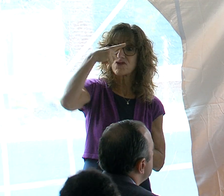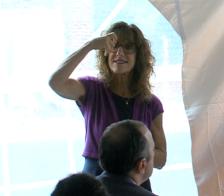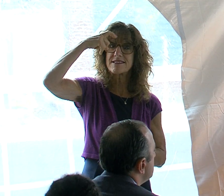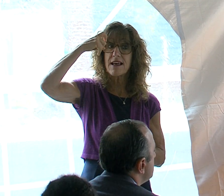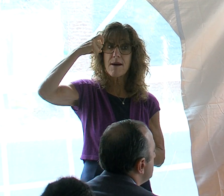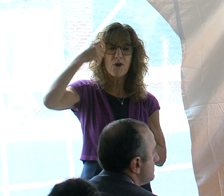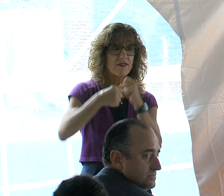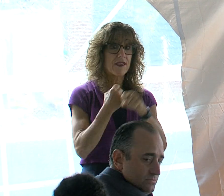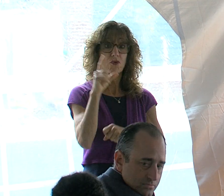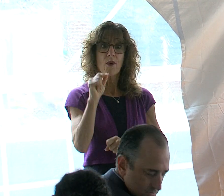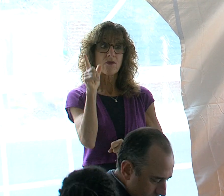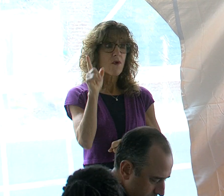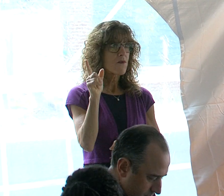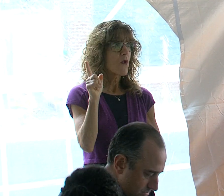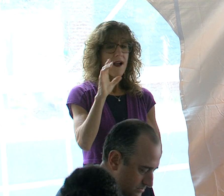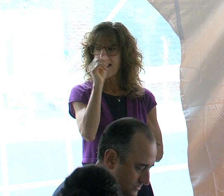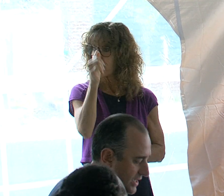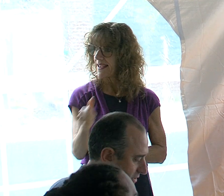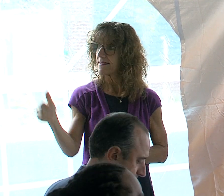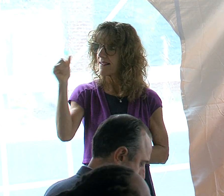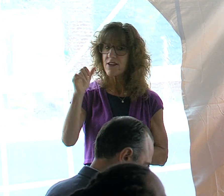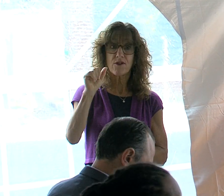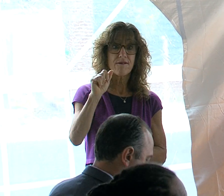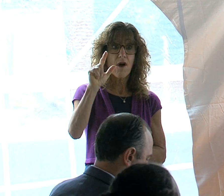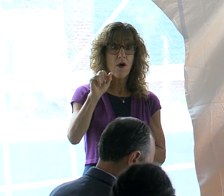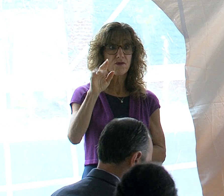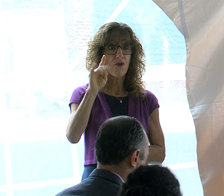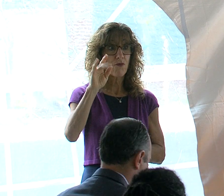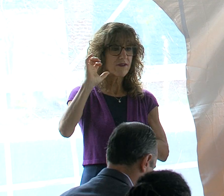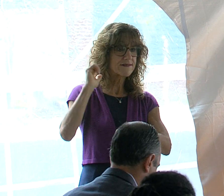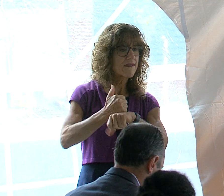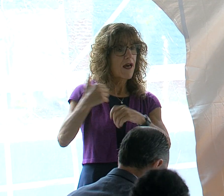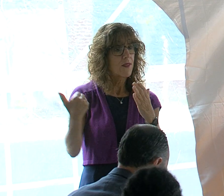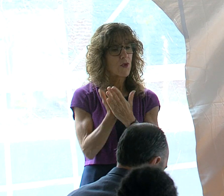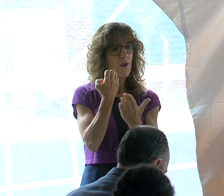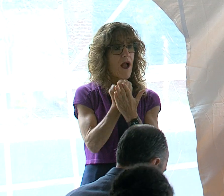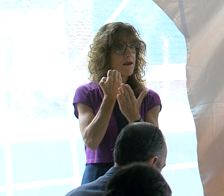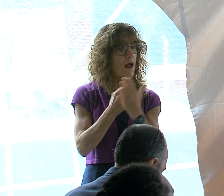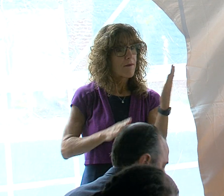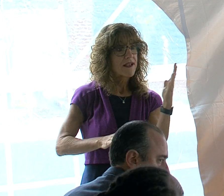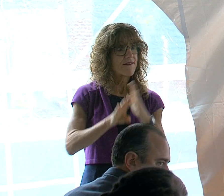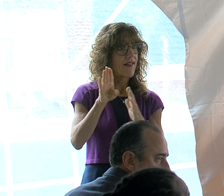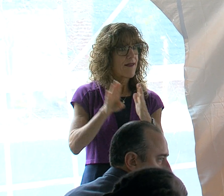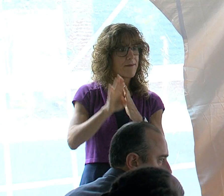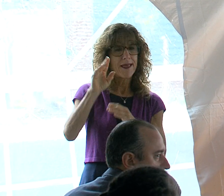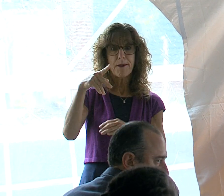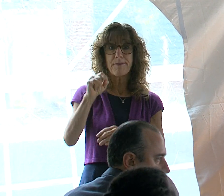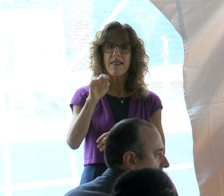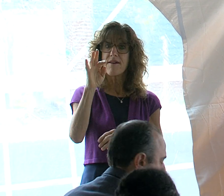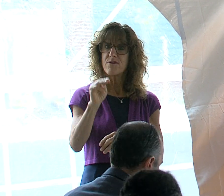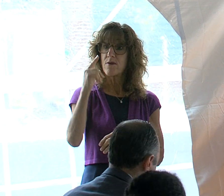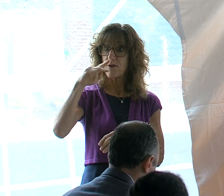summer 2021, County Executive Alsobrooks set a new economic development platform for the